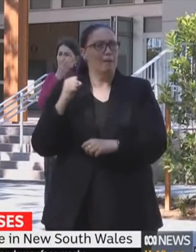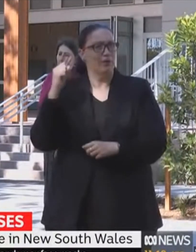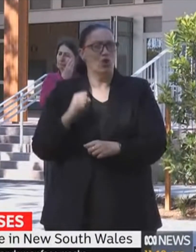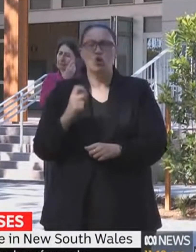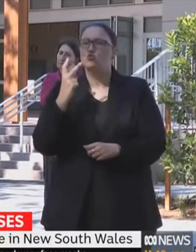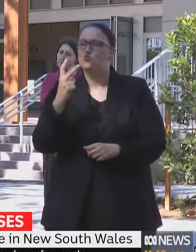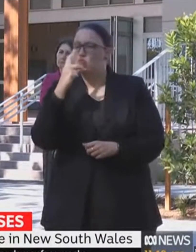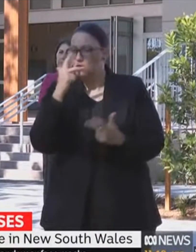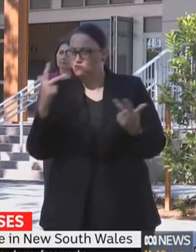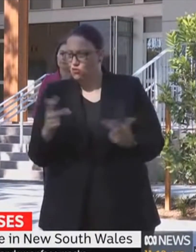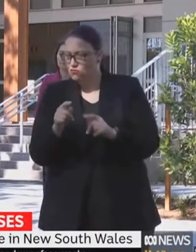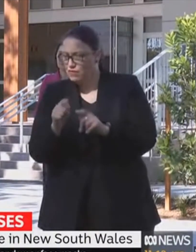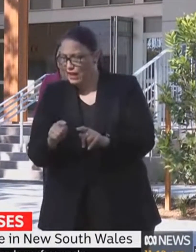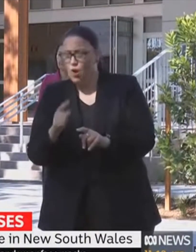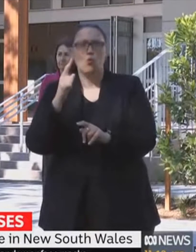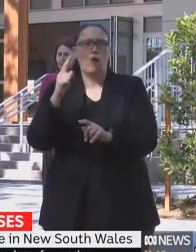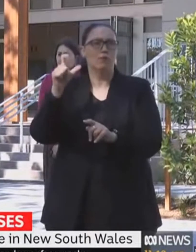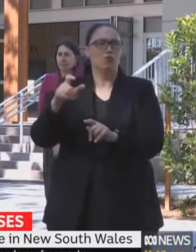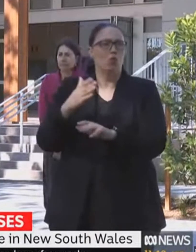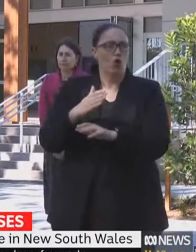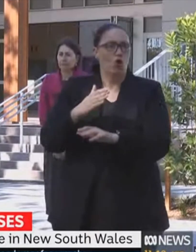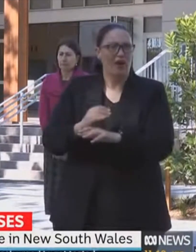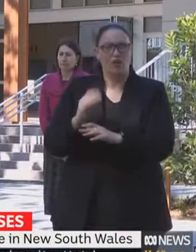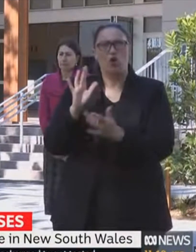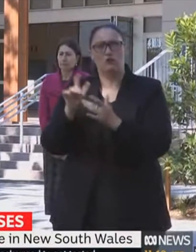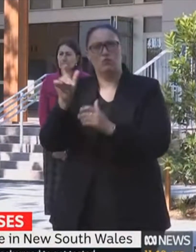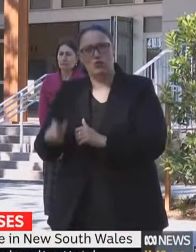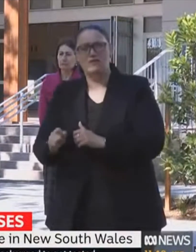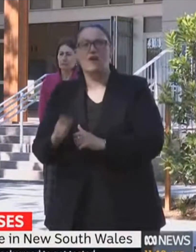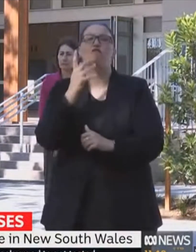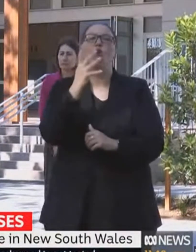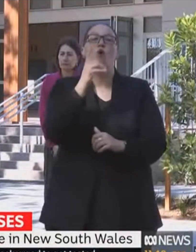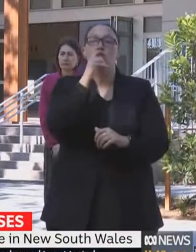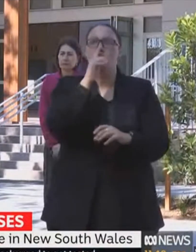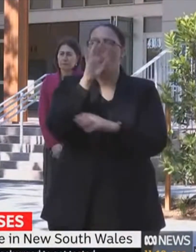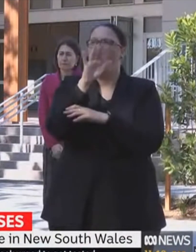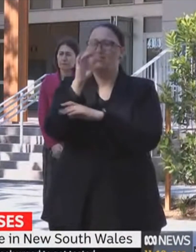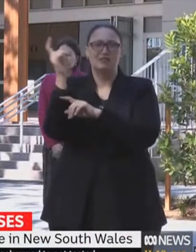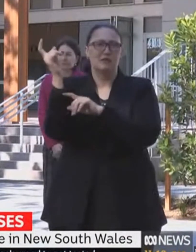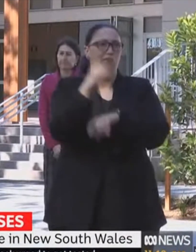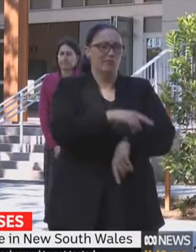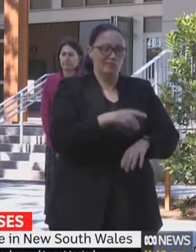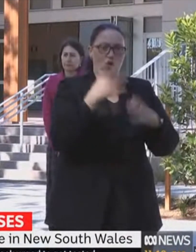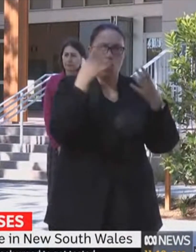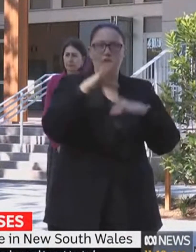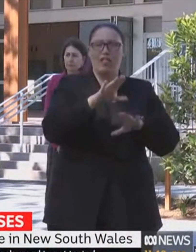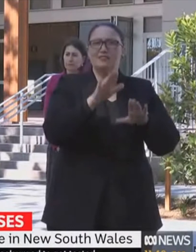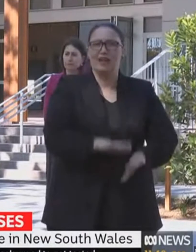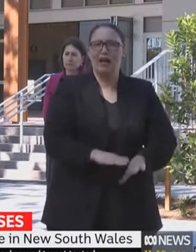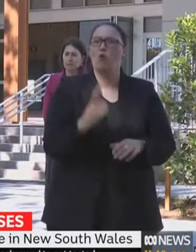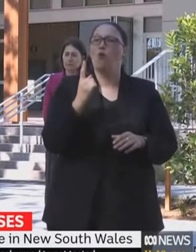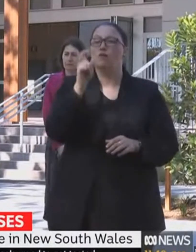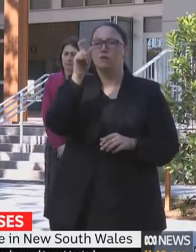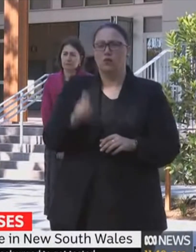and a contact of a previously reported cases. We have four overseas travellers in hotel quarantine and one person who